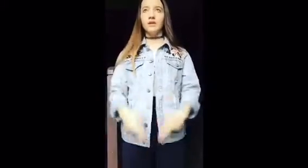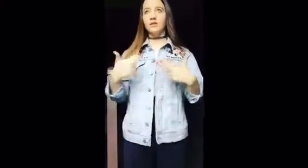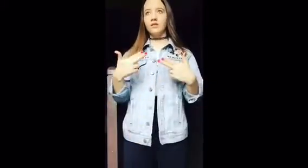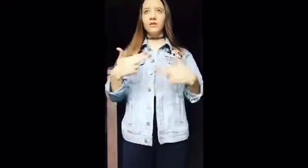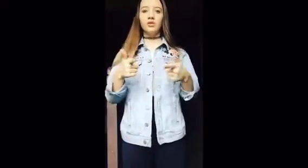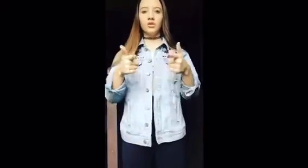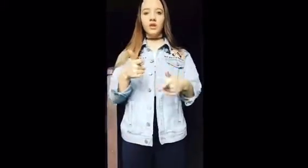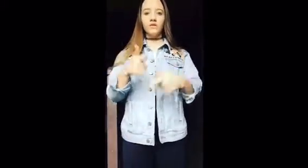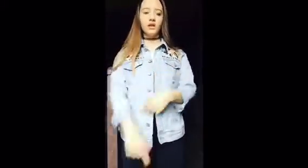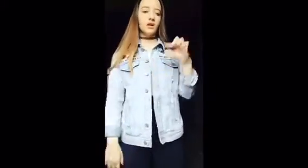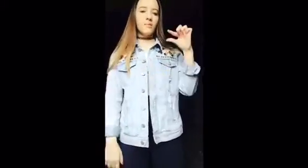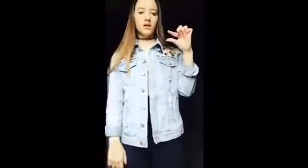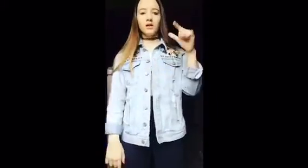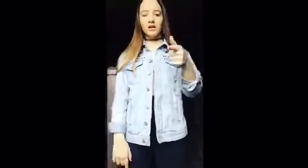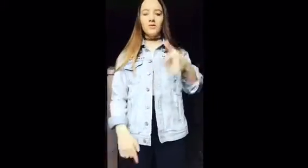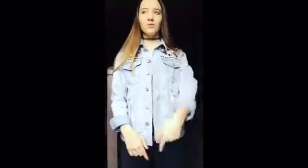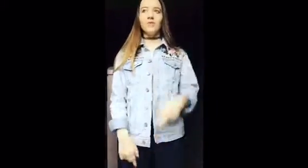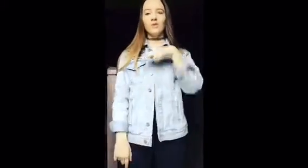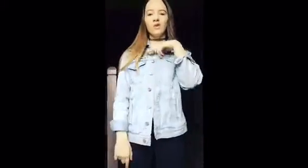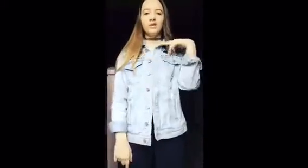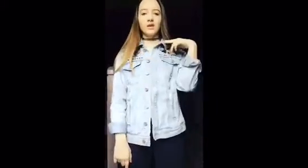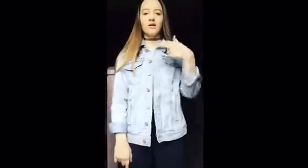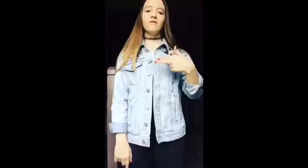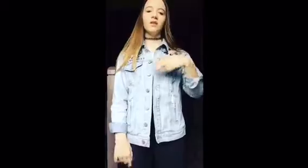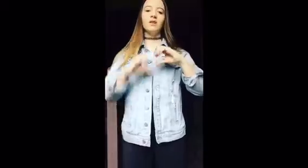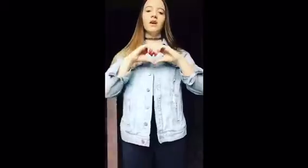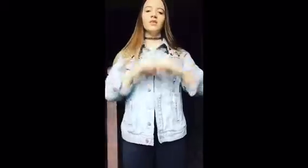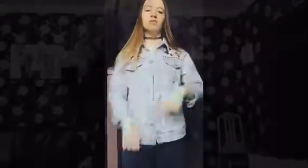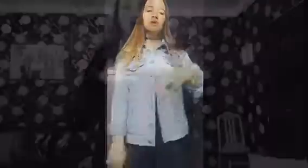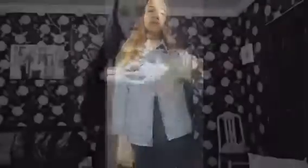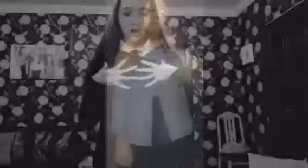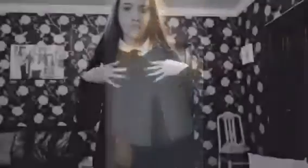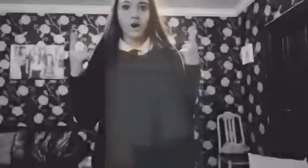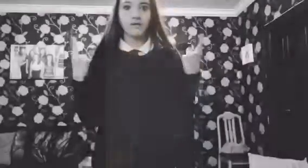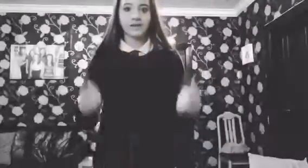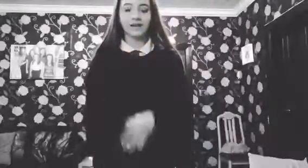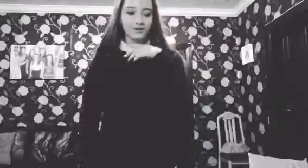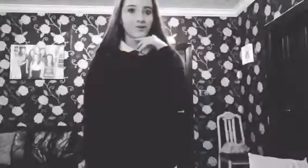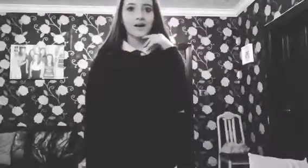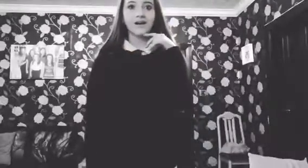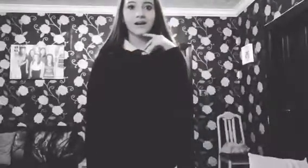gun, you don't even need a pill. If you ever wanna die, fall in love and you'll be human.